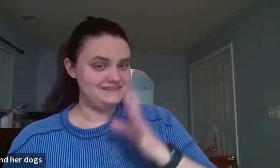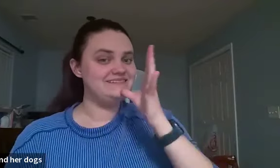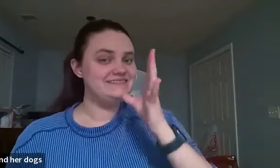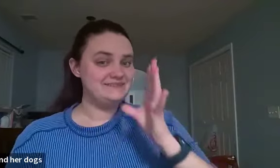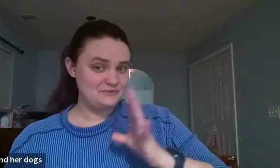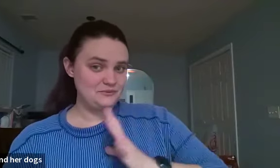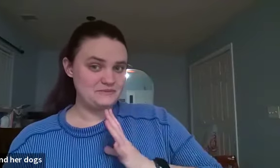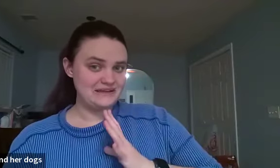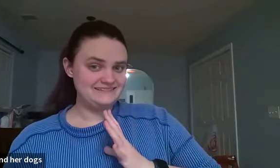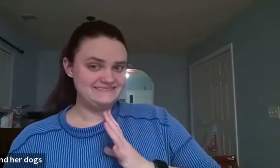woman, woman,